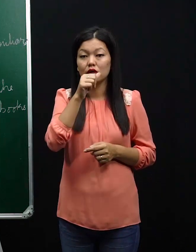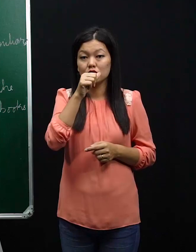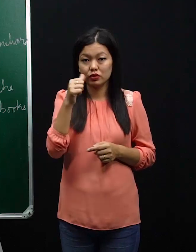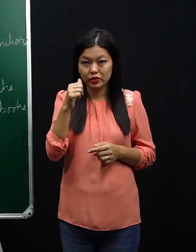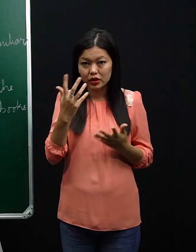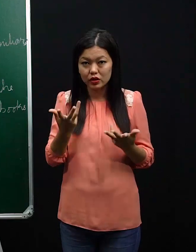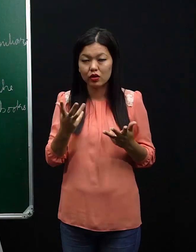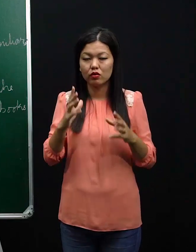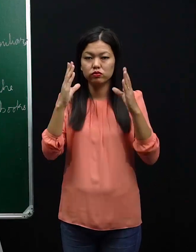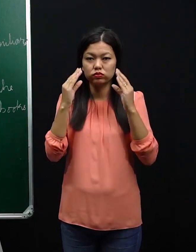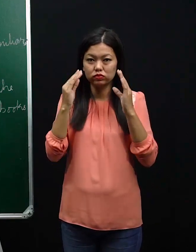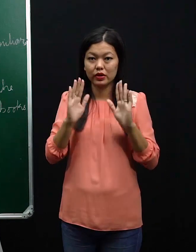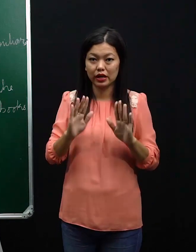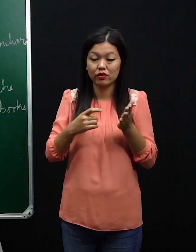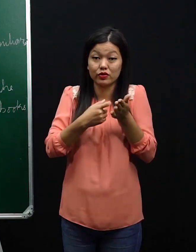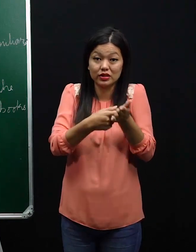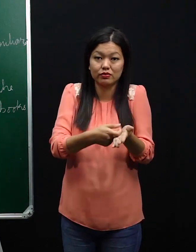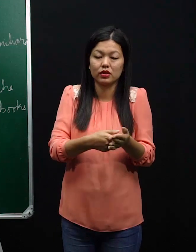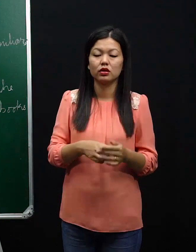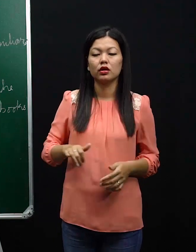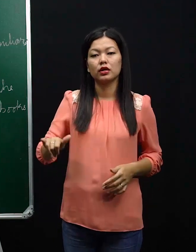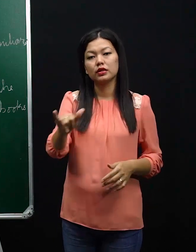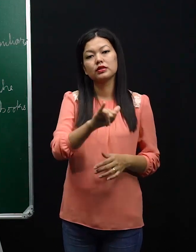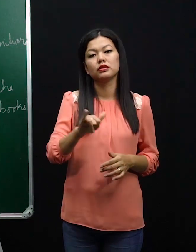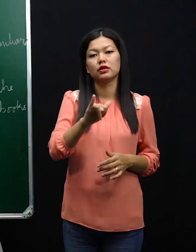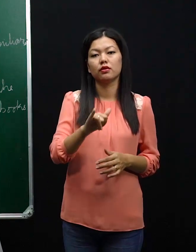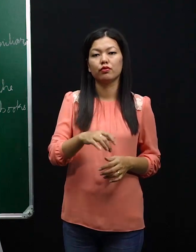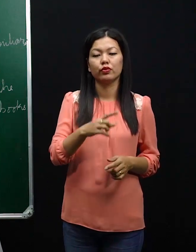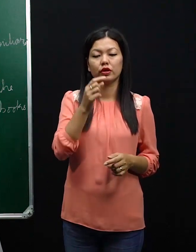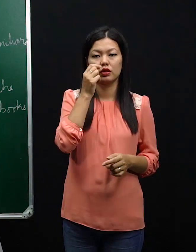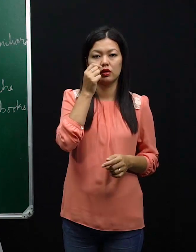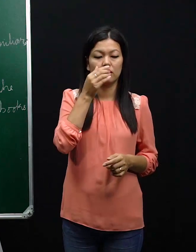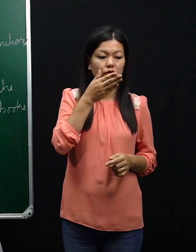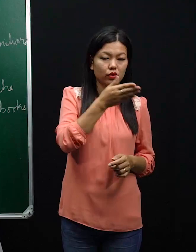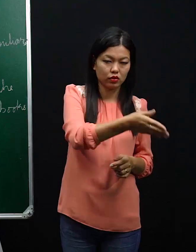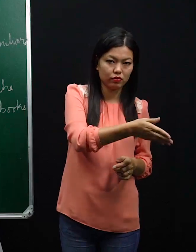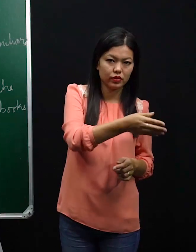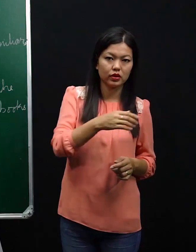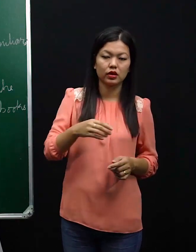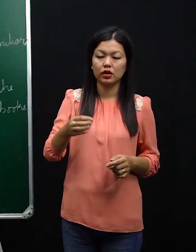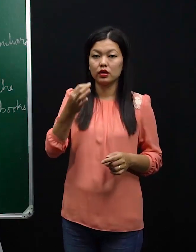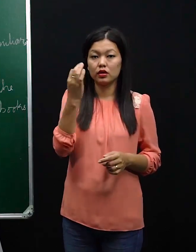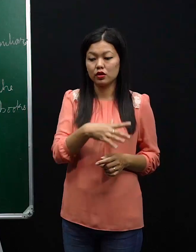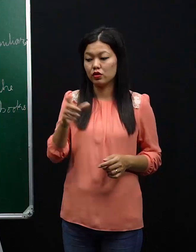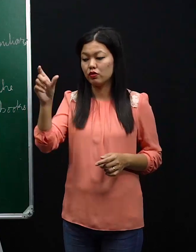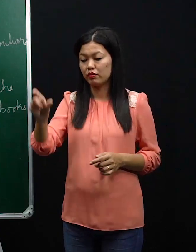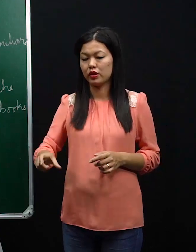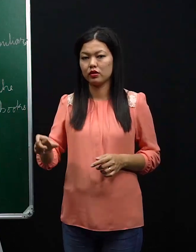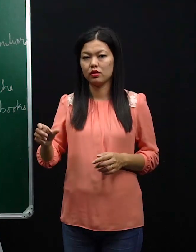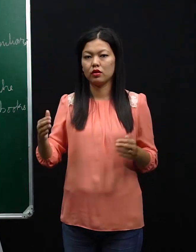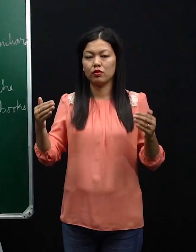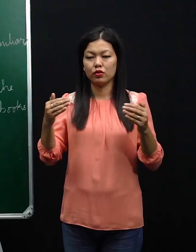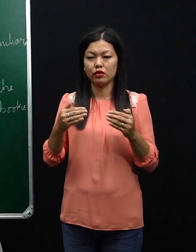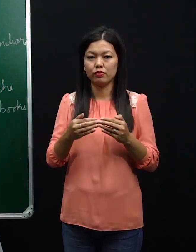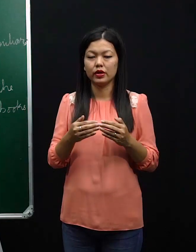freely, and the way he shares his thought would be such a wise word that people could not understand how this